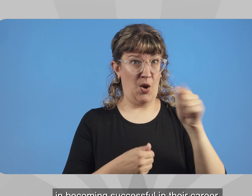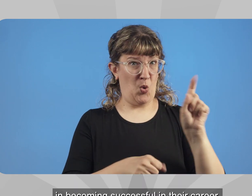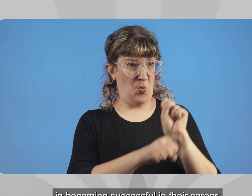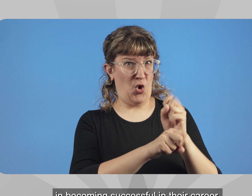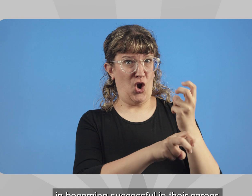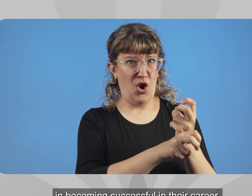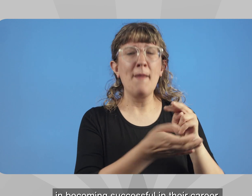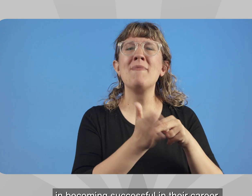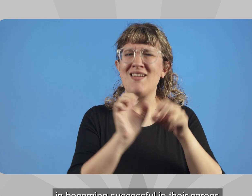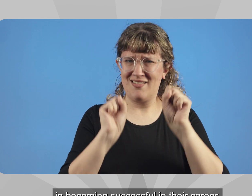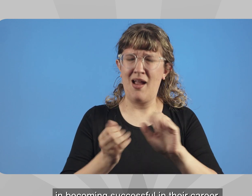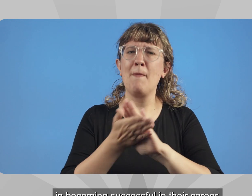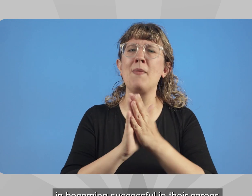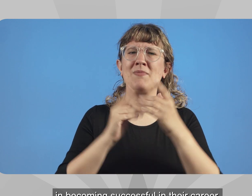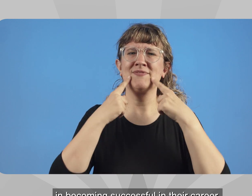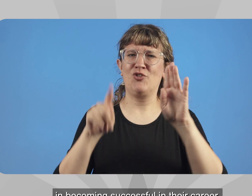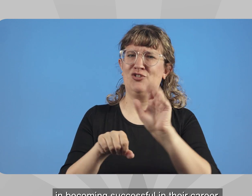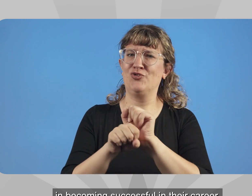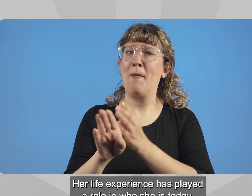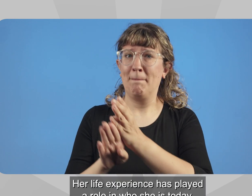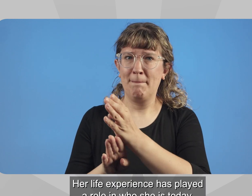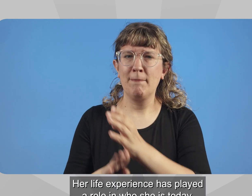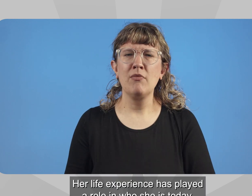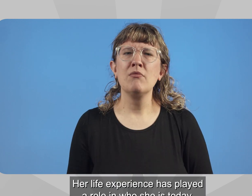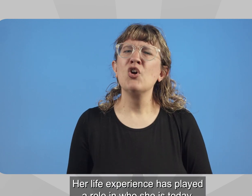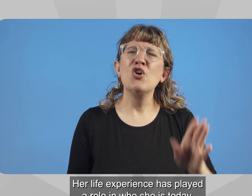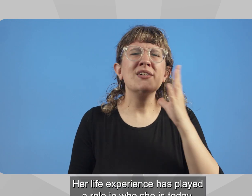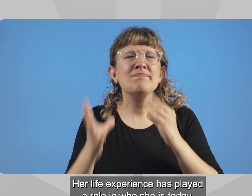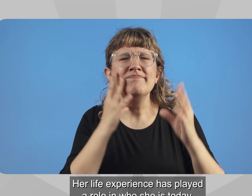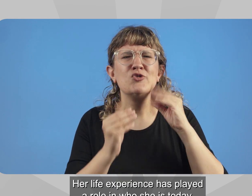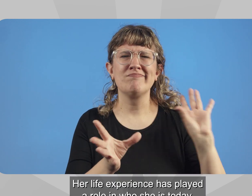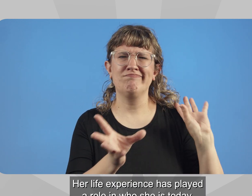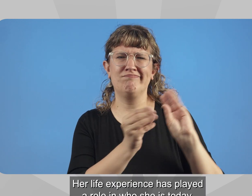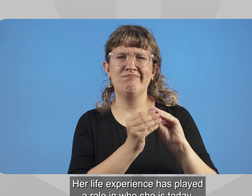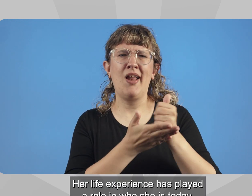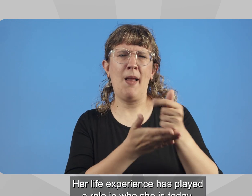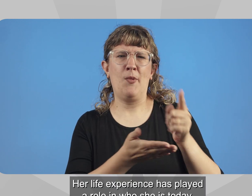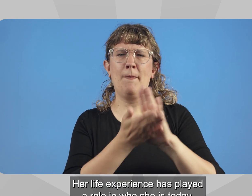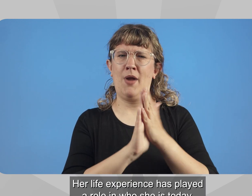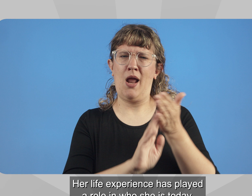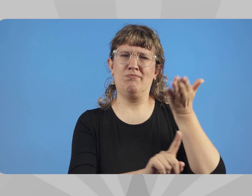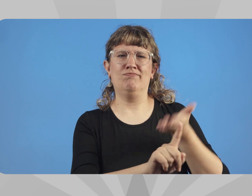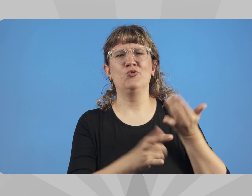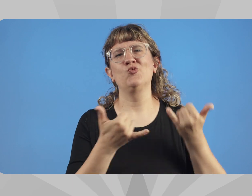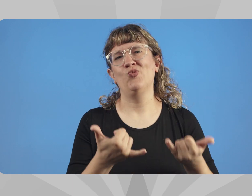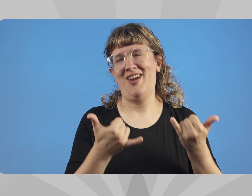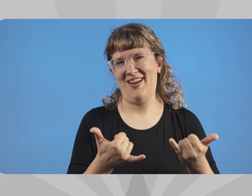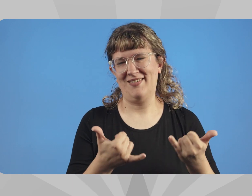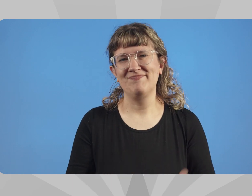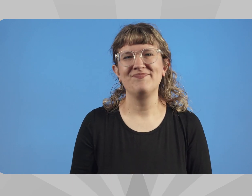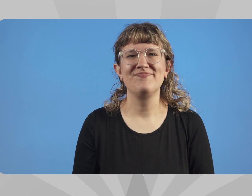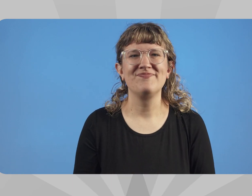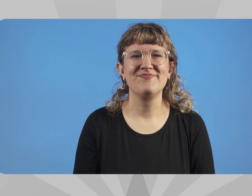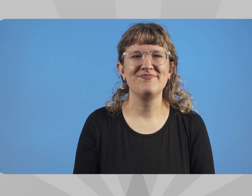in becoming successful in their career. Her life experience has played a role in who she is today.